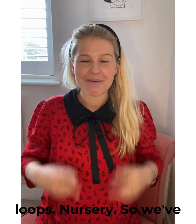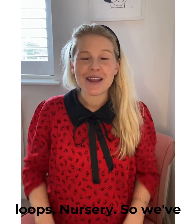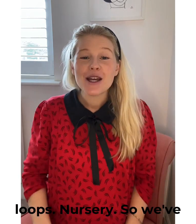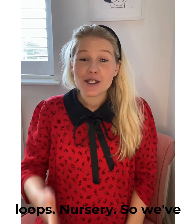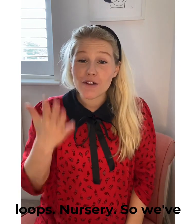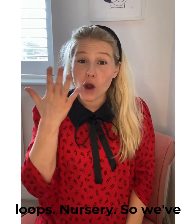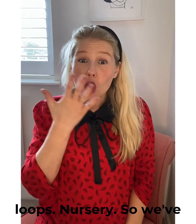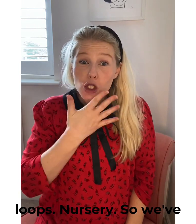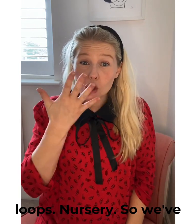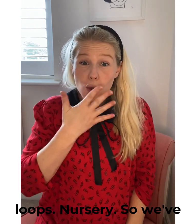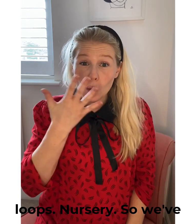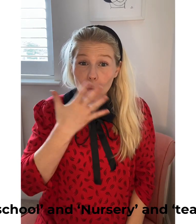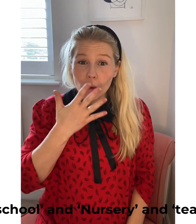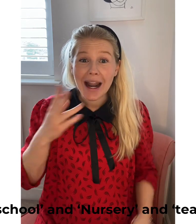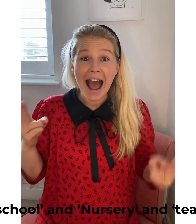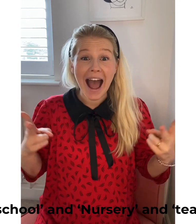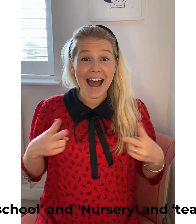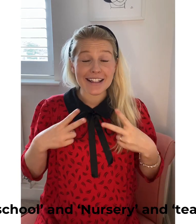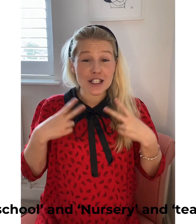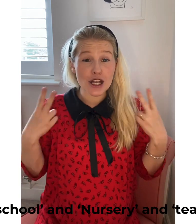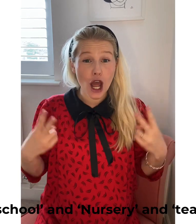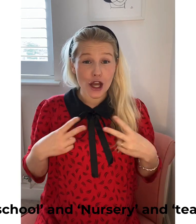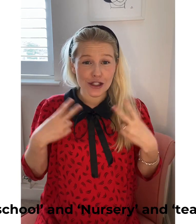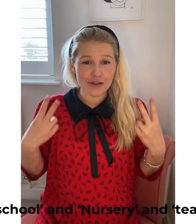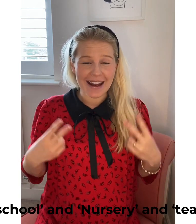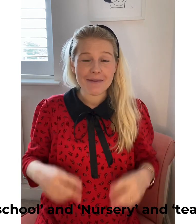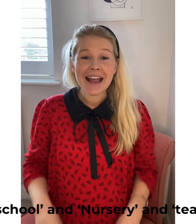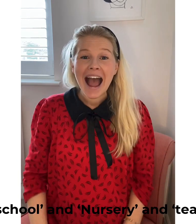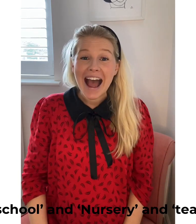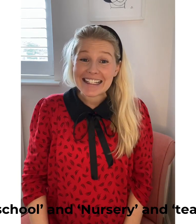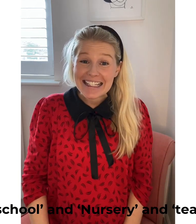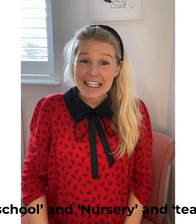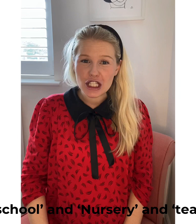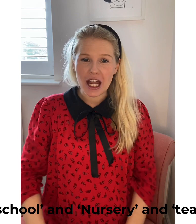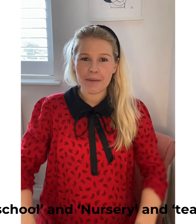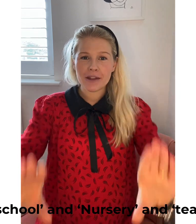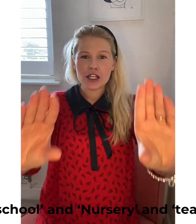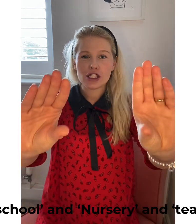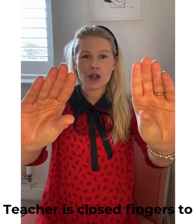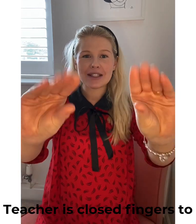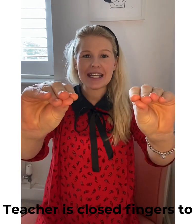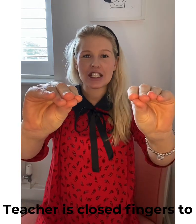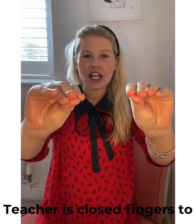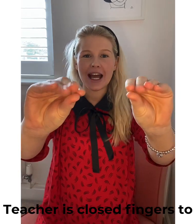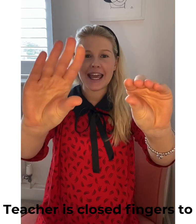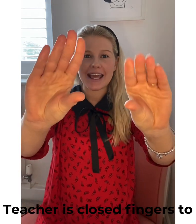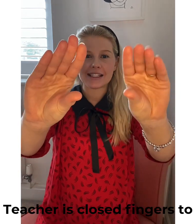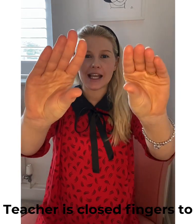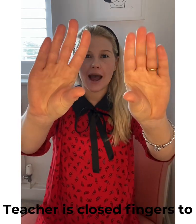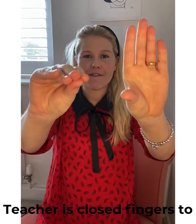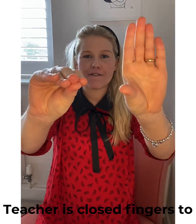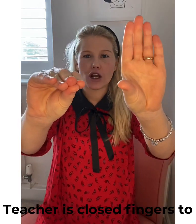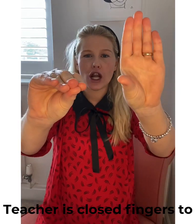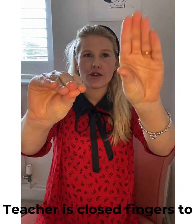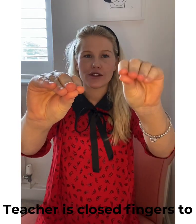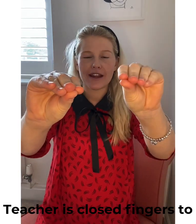So we've got school and nursery and teacher. So teacher is closed fingers to your